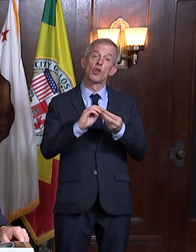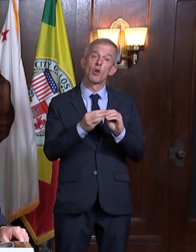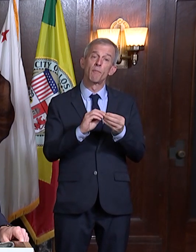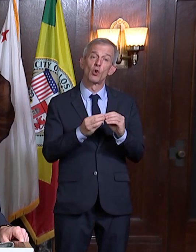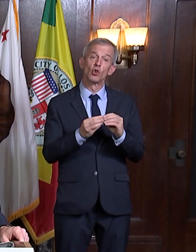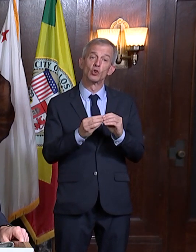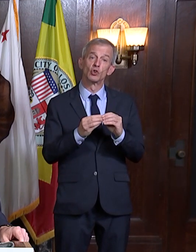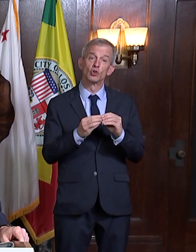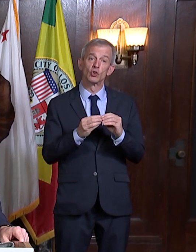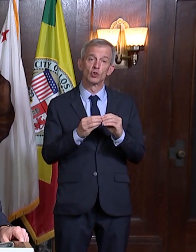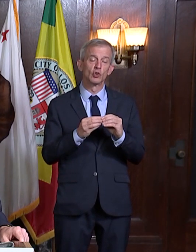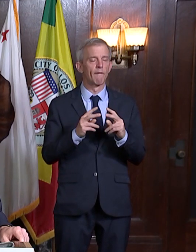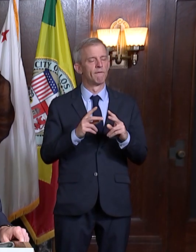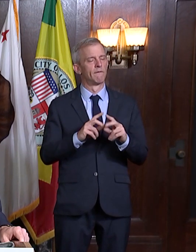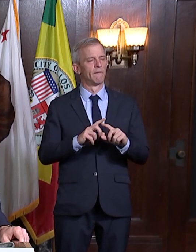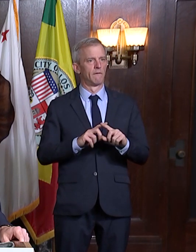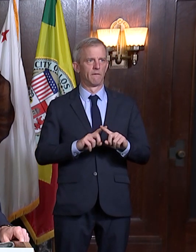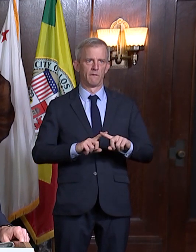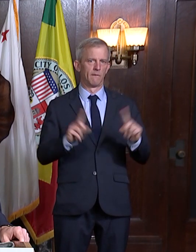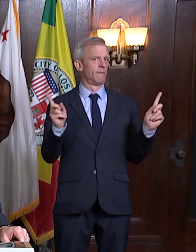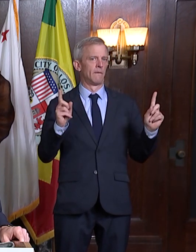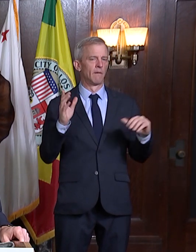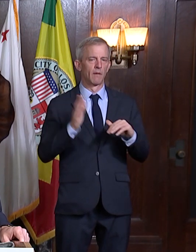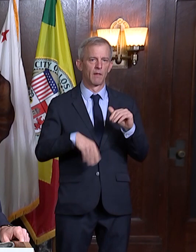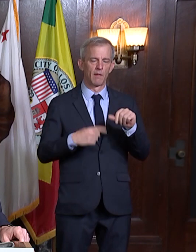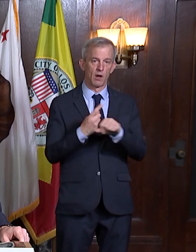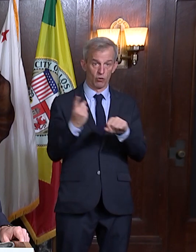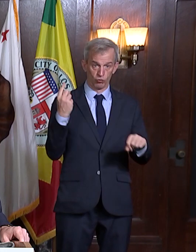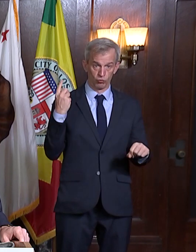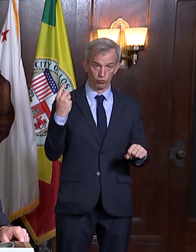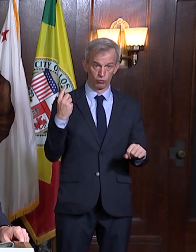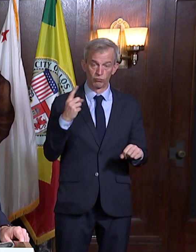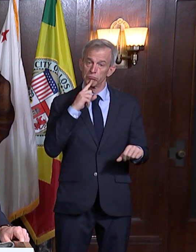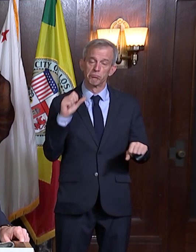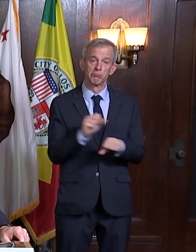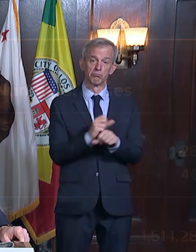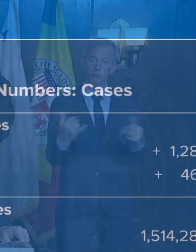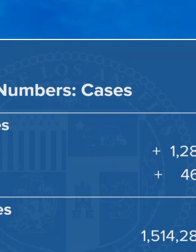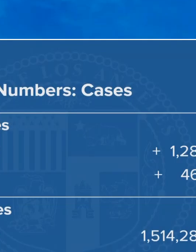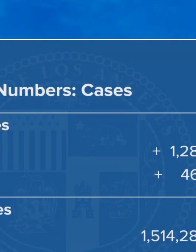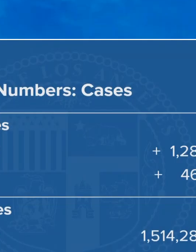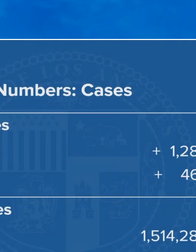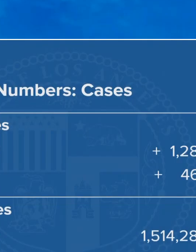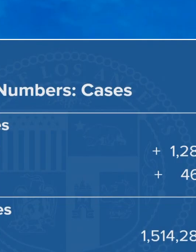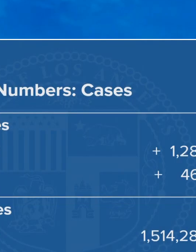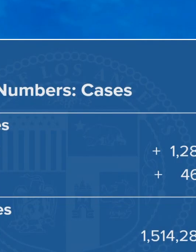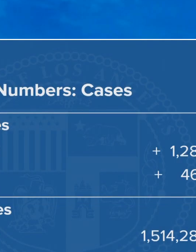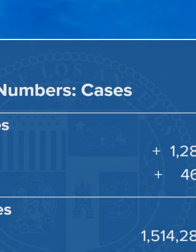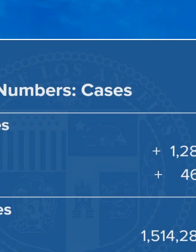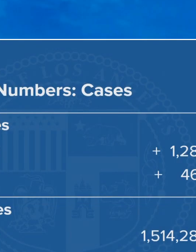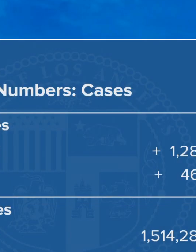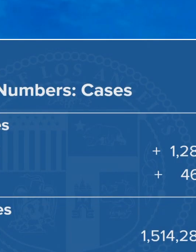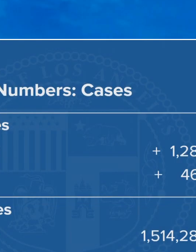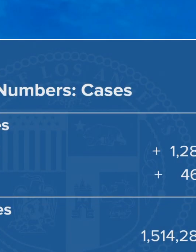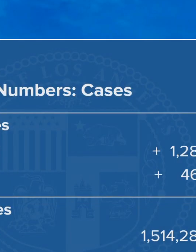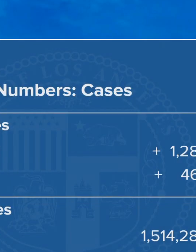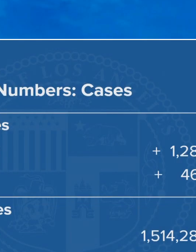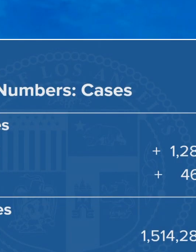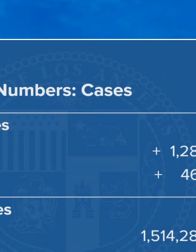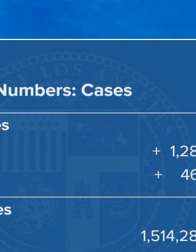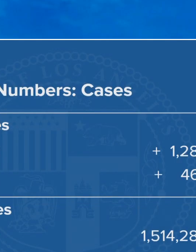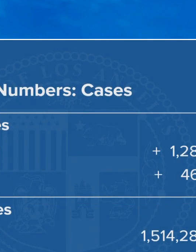this year, now that we have many people vaccinated. In fact, today we had 1,284 new infections in LA